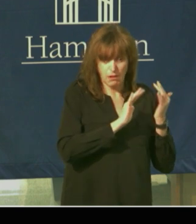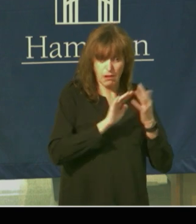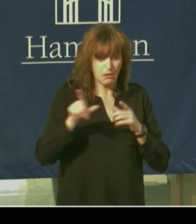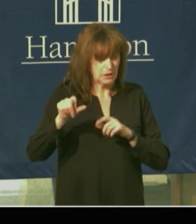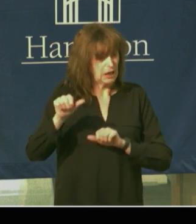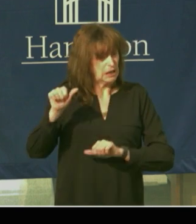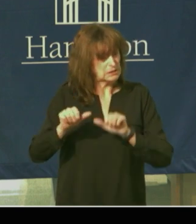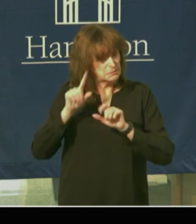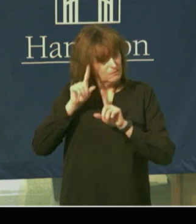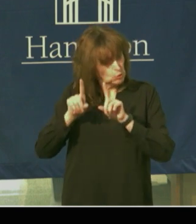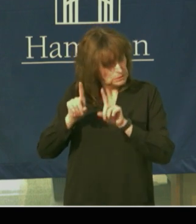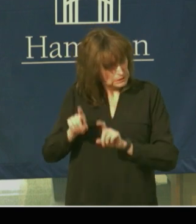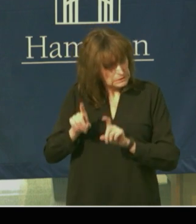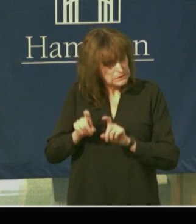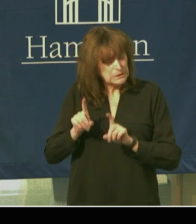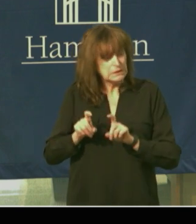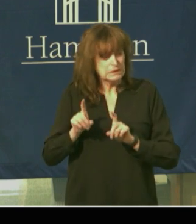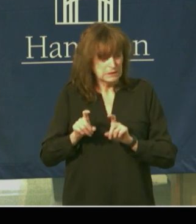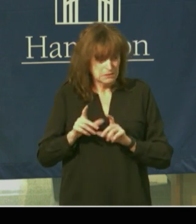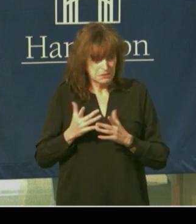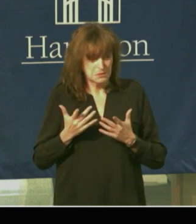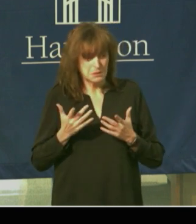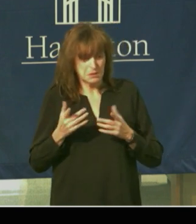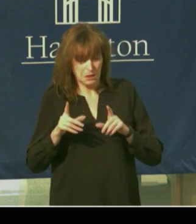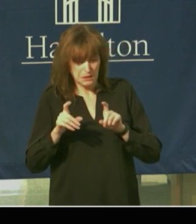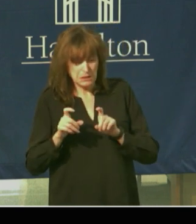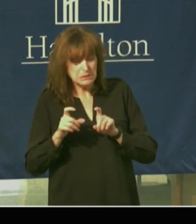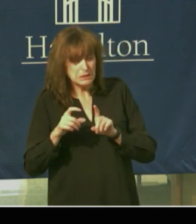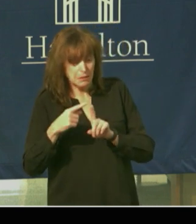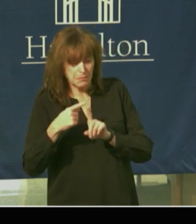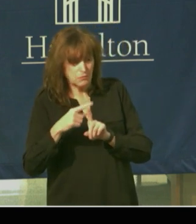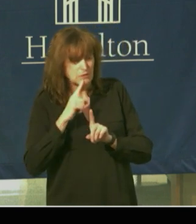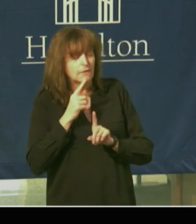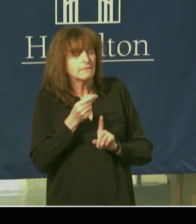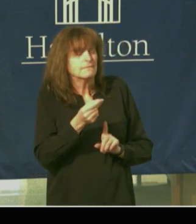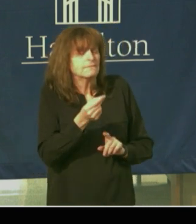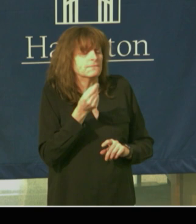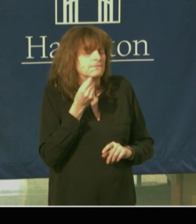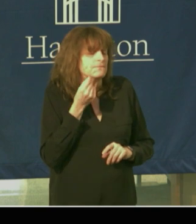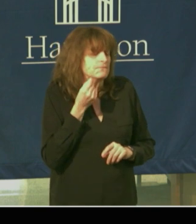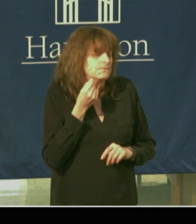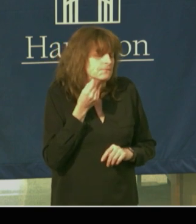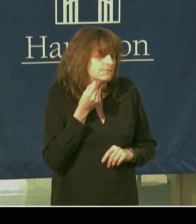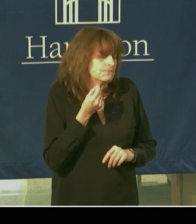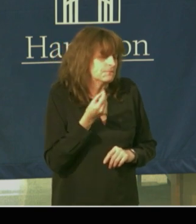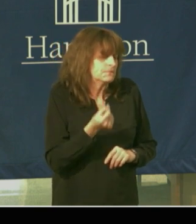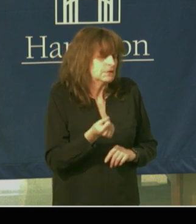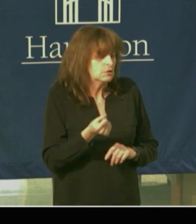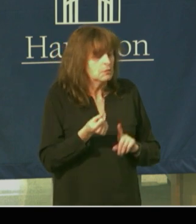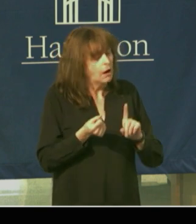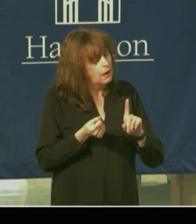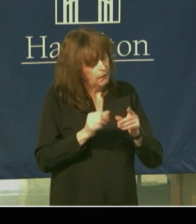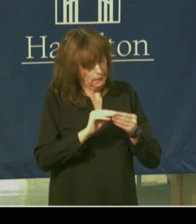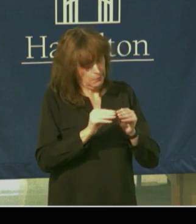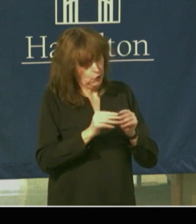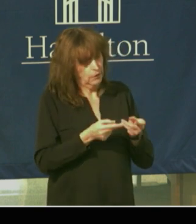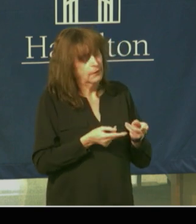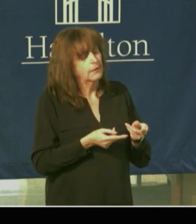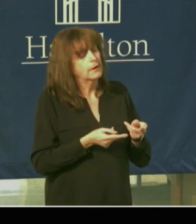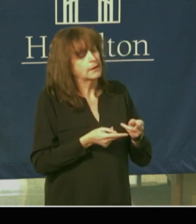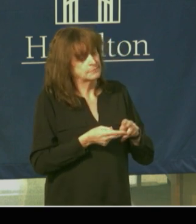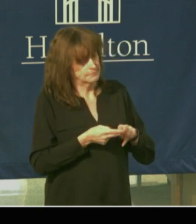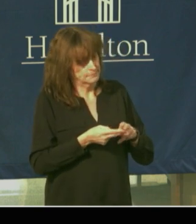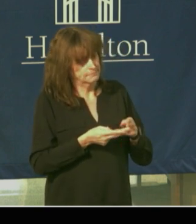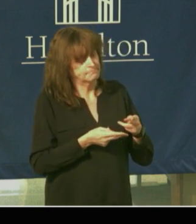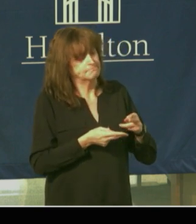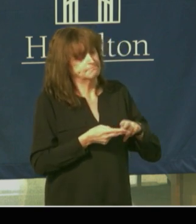small proportion of them that are testing positive, but we have growing numbers, and that doesn't surprise us, and we're